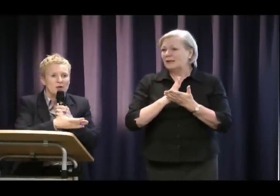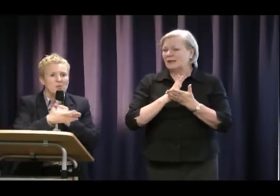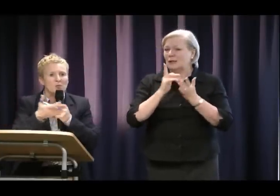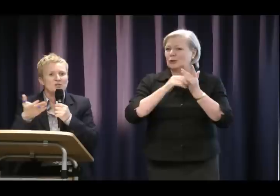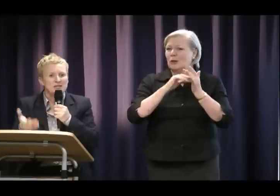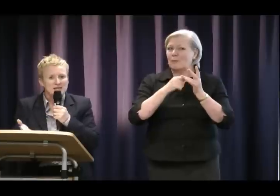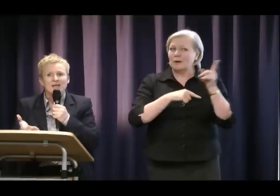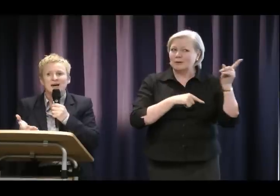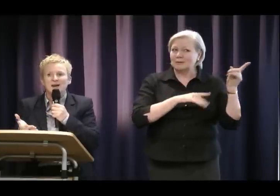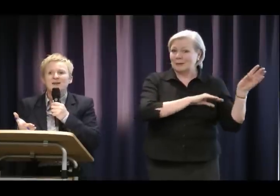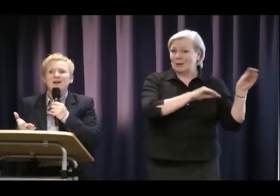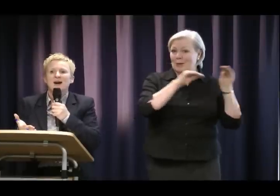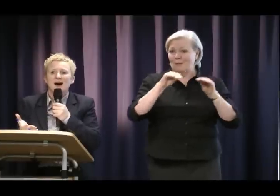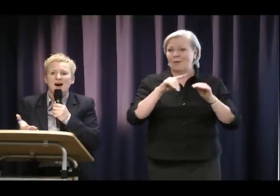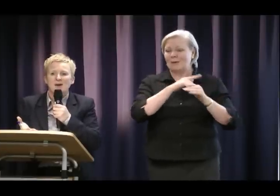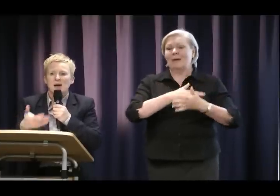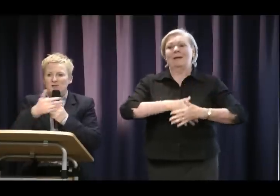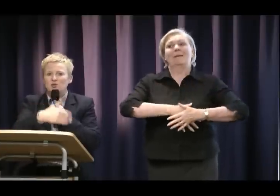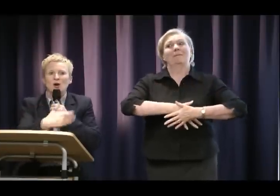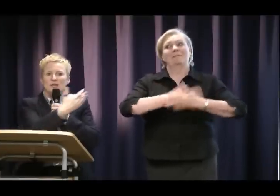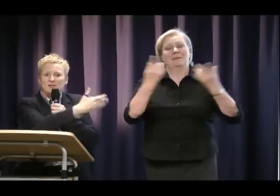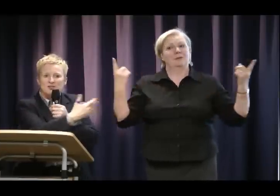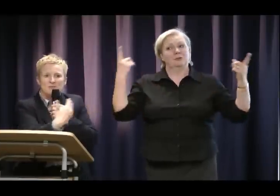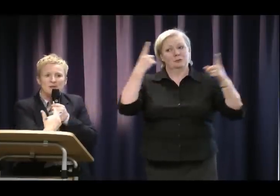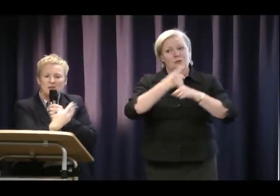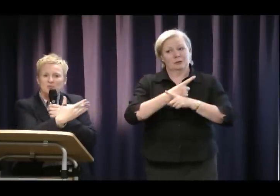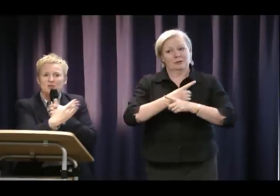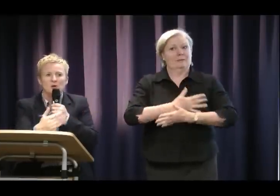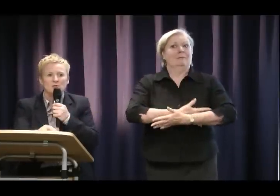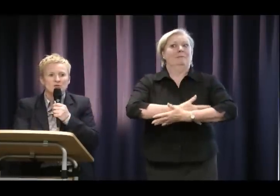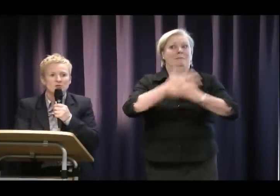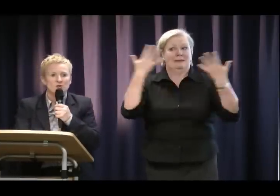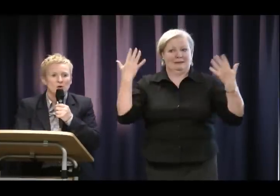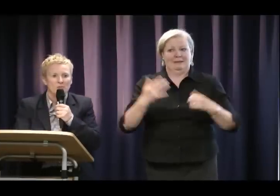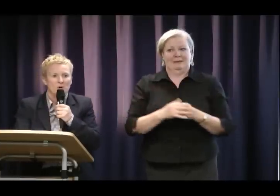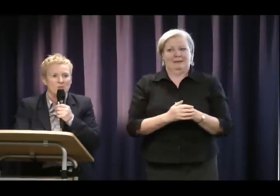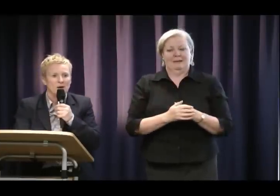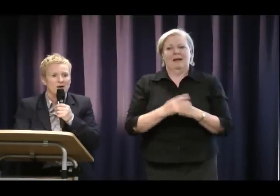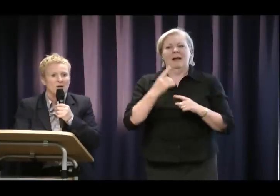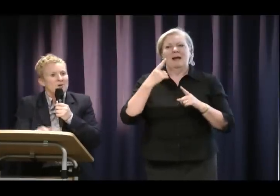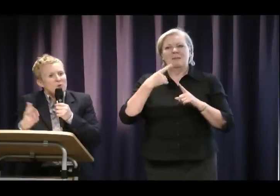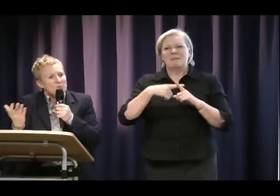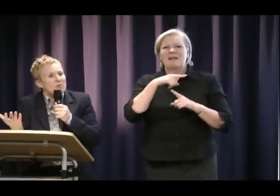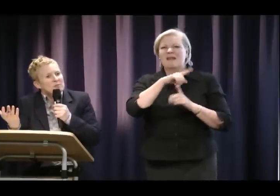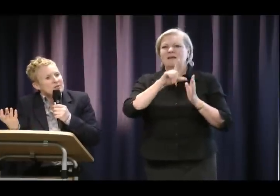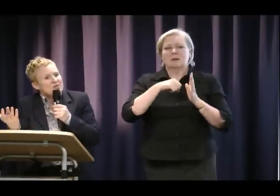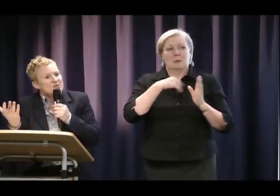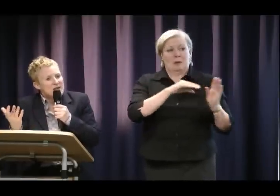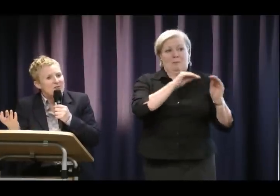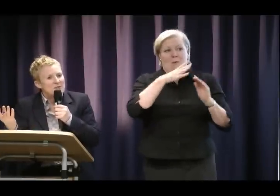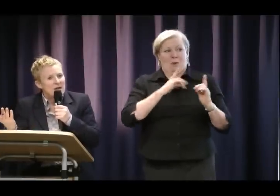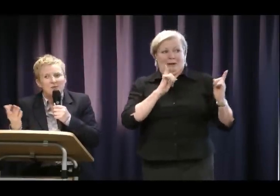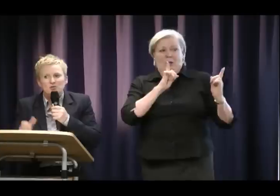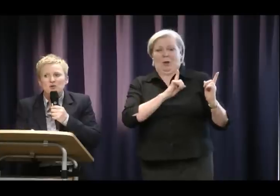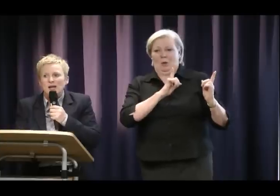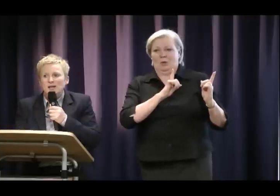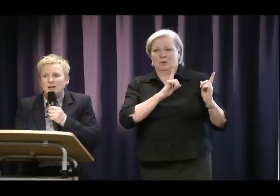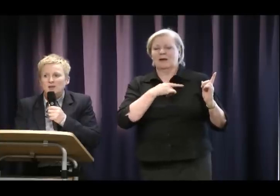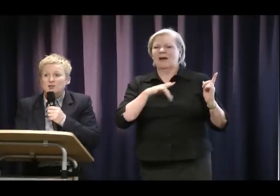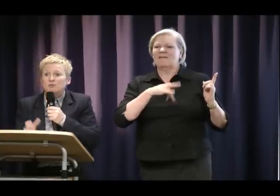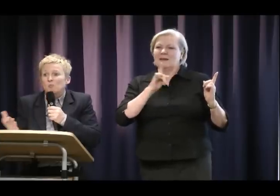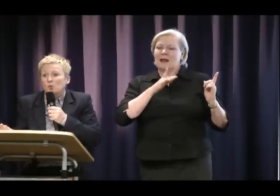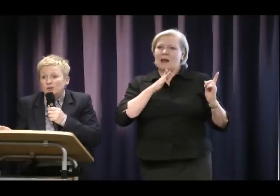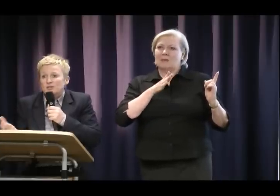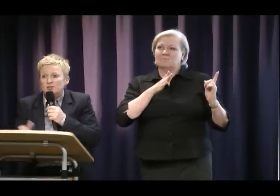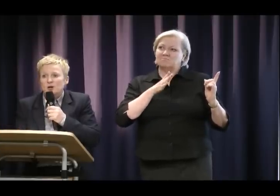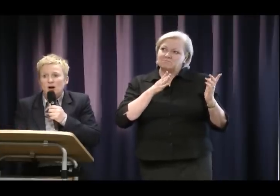from Jolimont to here, and trying to get something that was close to Jolimont. But we're probably just now down the track at